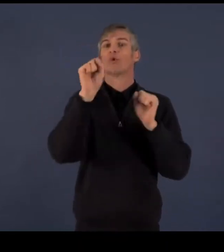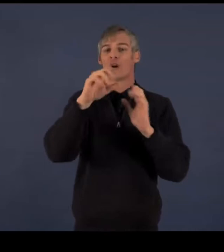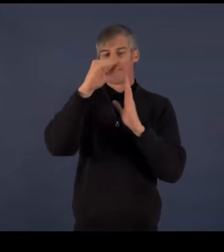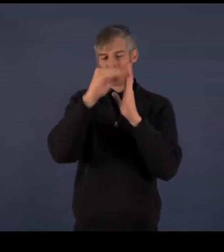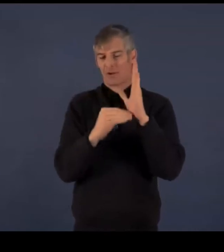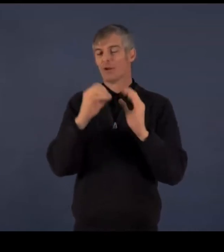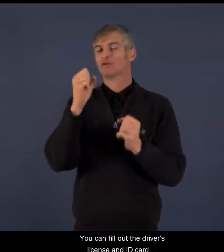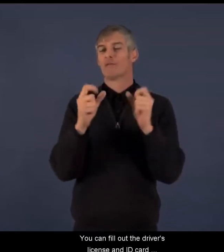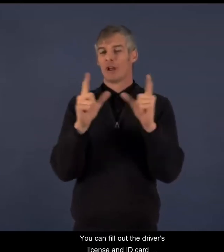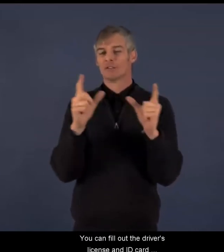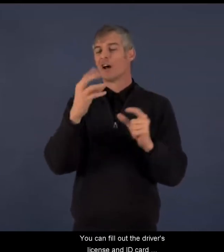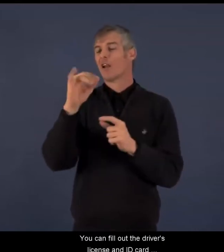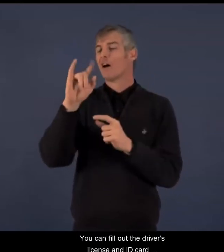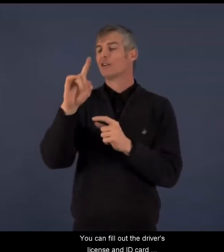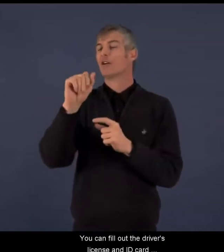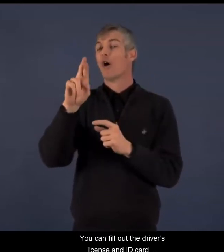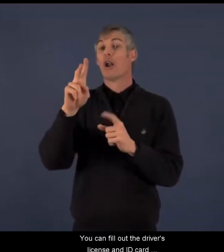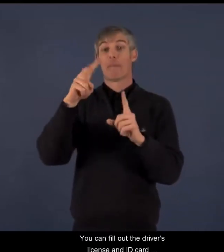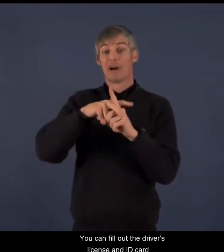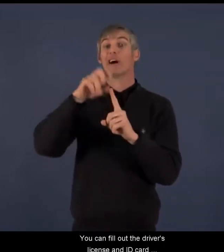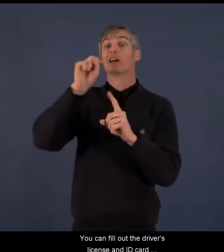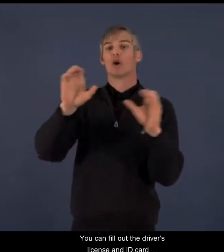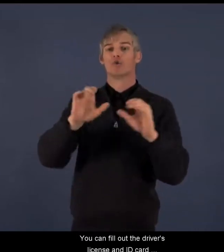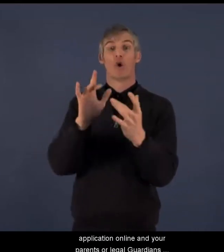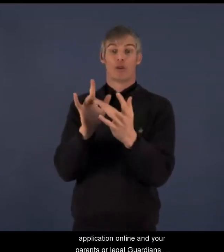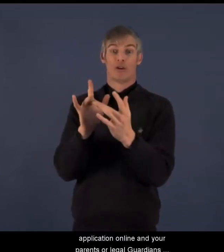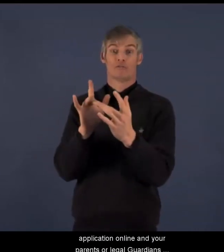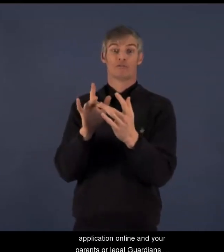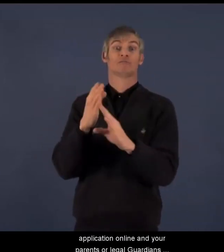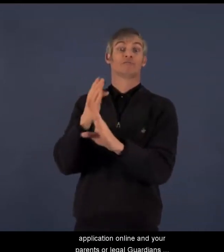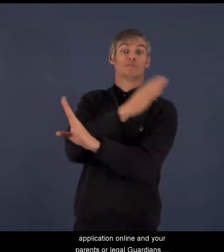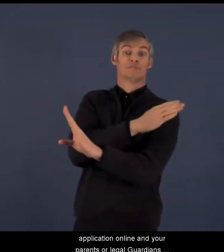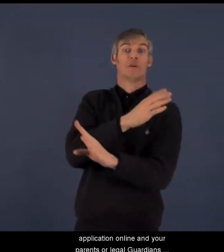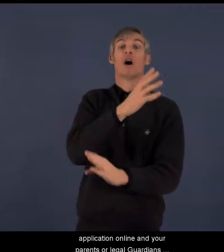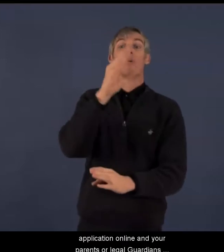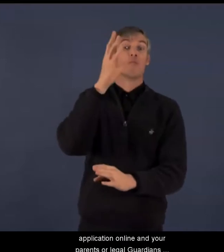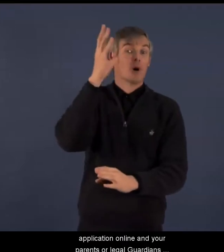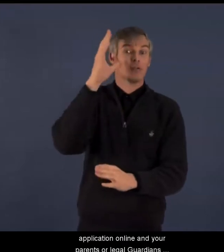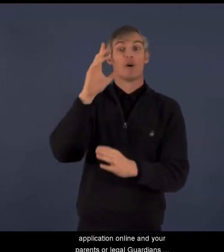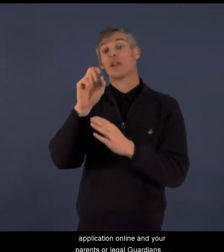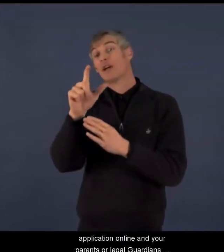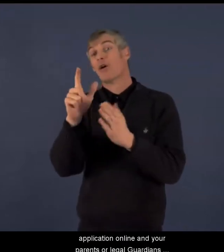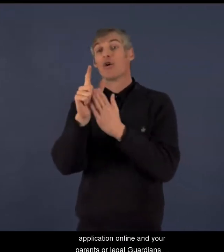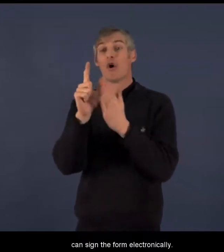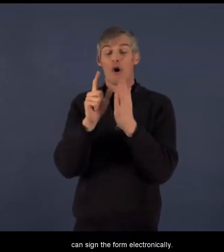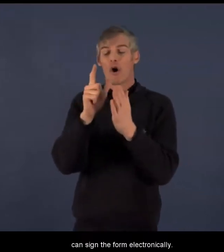Note: you can fill out the driver's license and ID card application online, and your parents or legal guardians can sign the